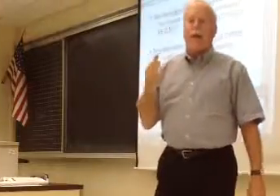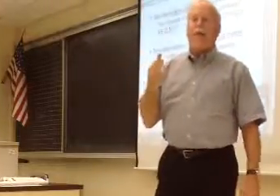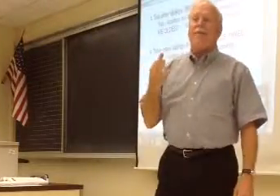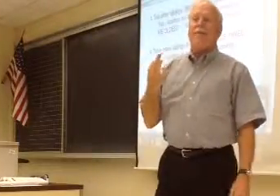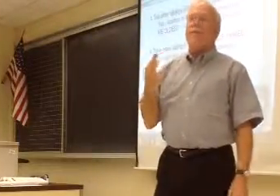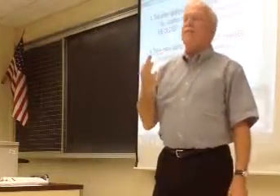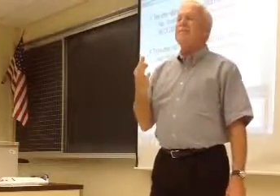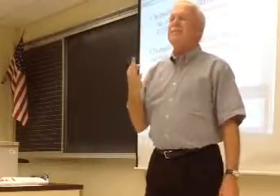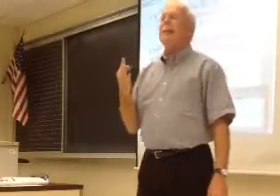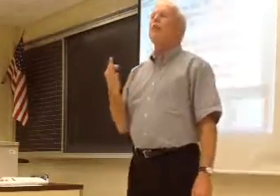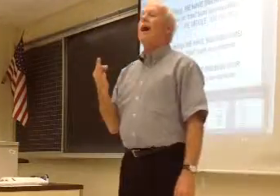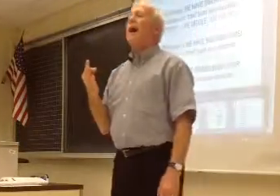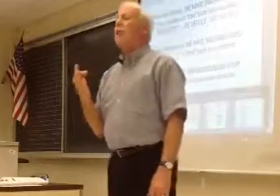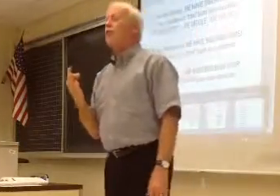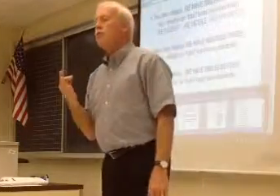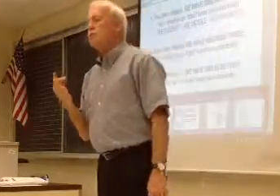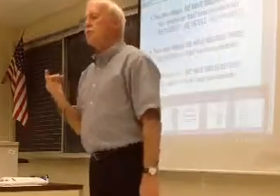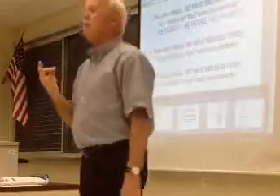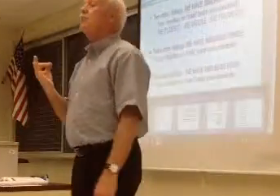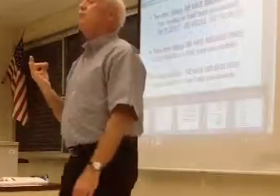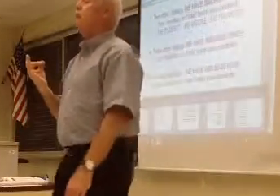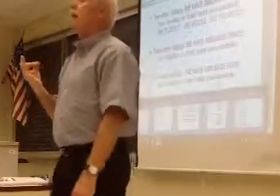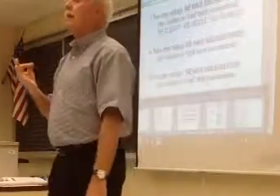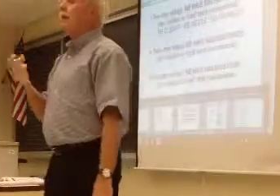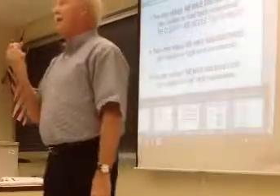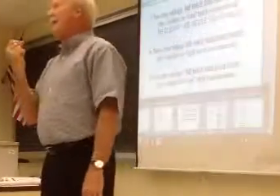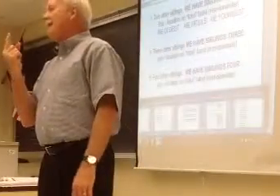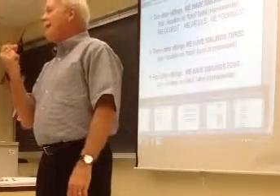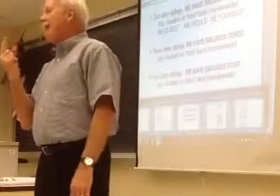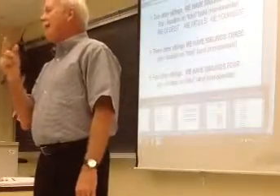And then if it's 10 or higher, you spell it. 11th,